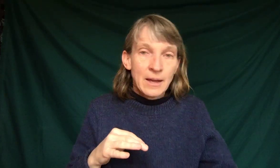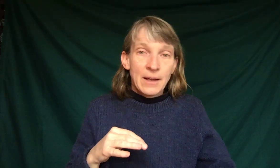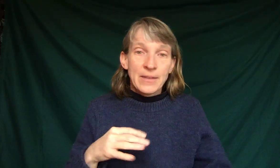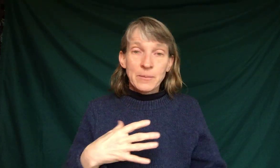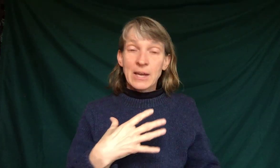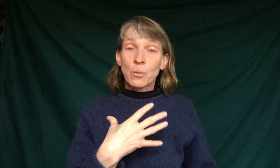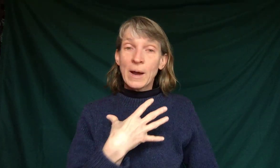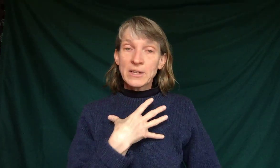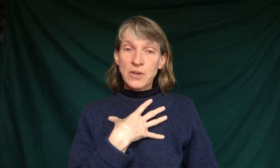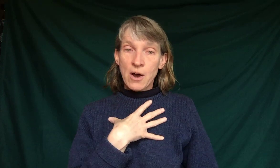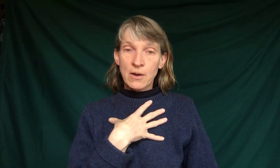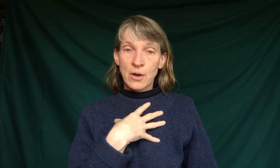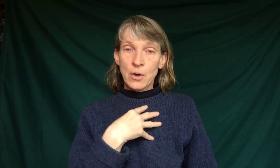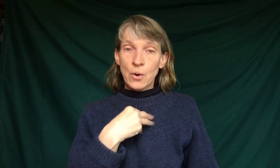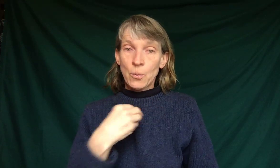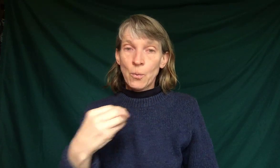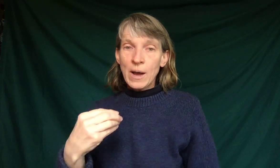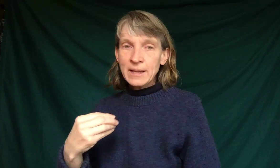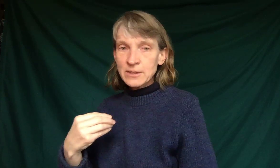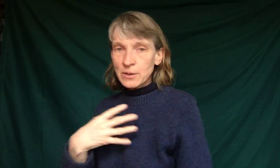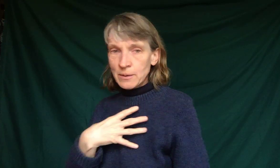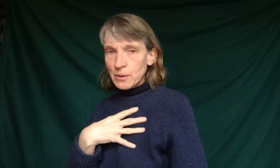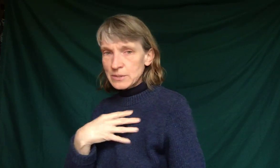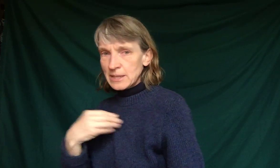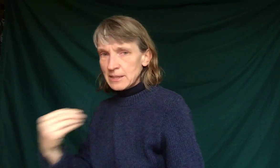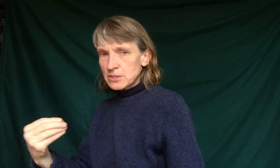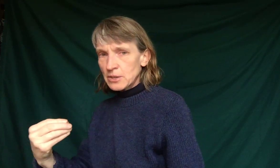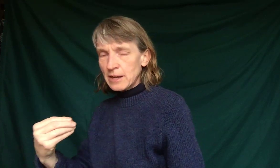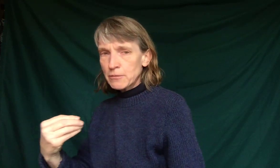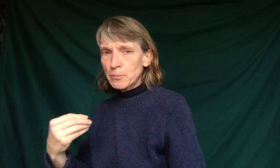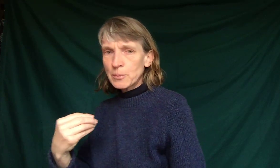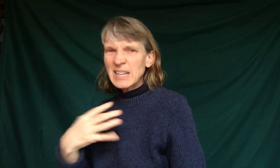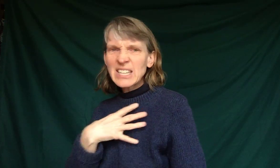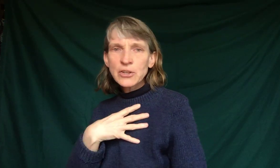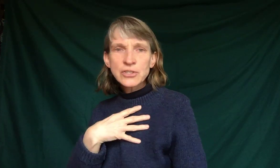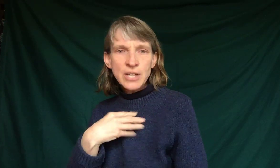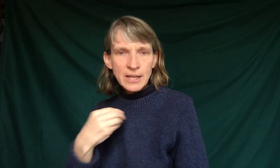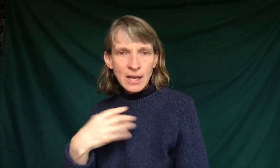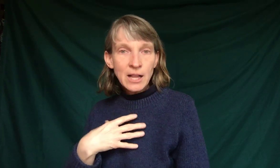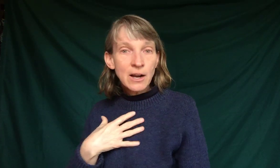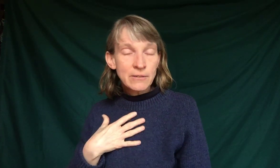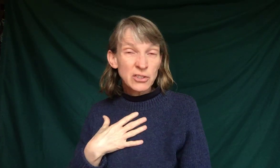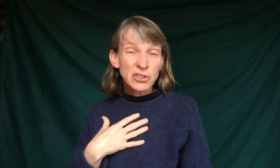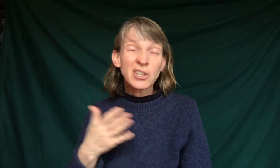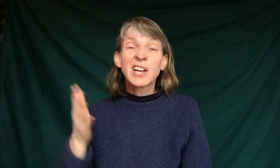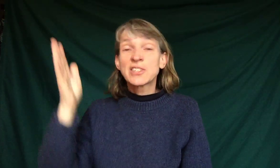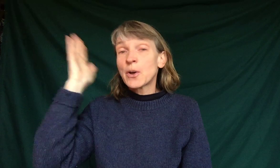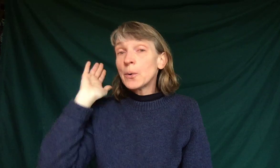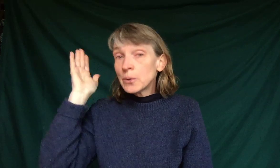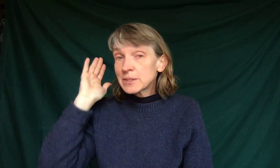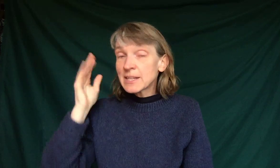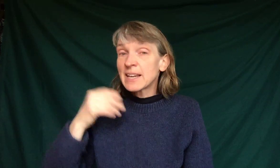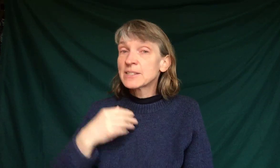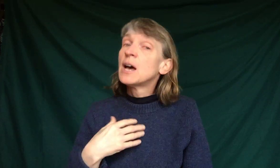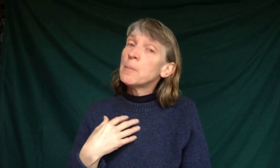Then we had a white dog. White goes like this. You kind of, it's like you're sucking color out of your shirt, because in the olden days, most